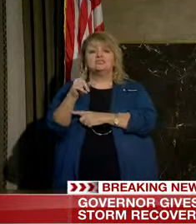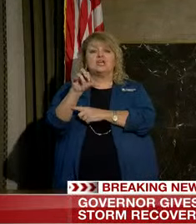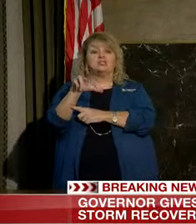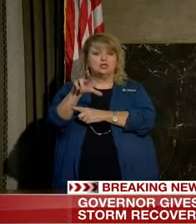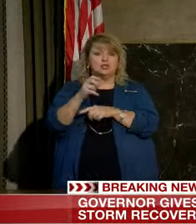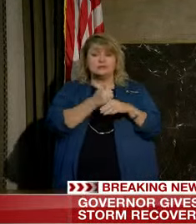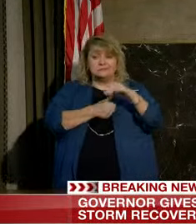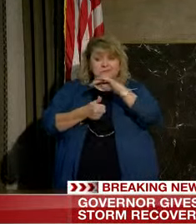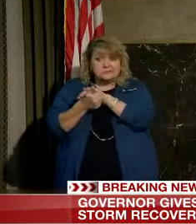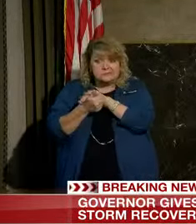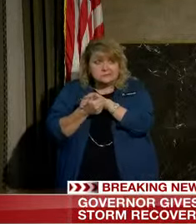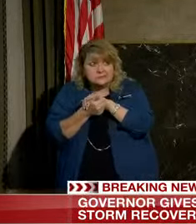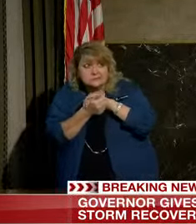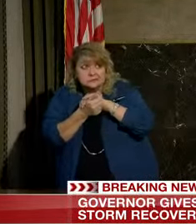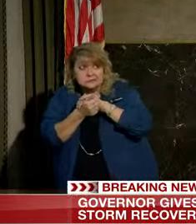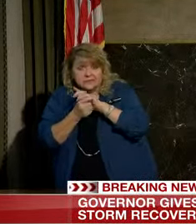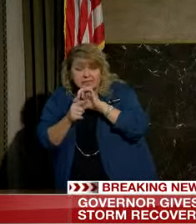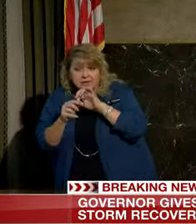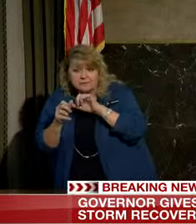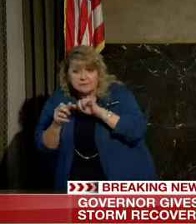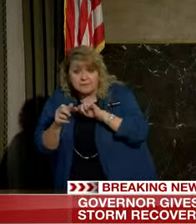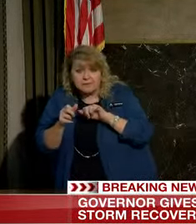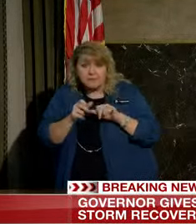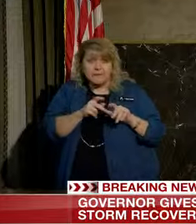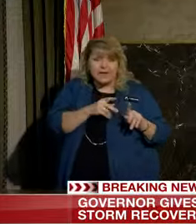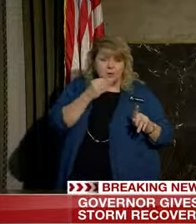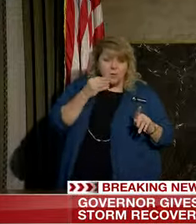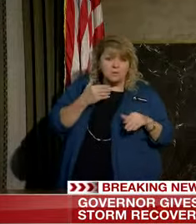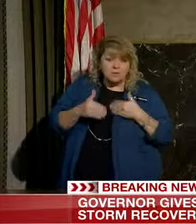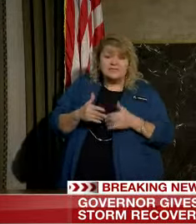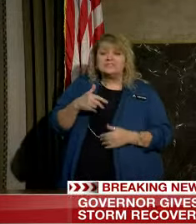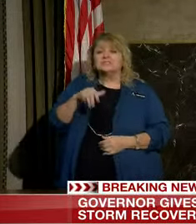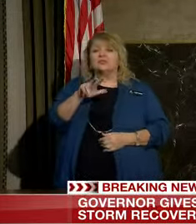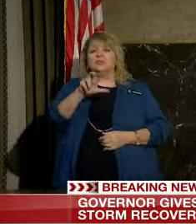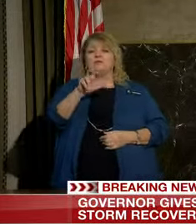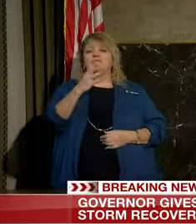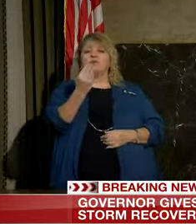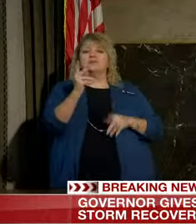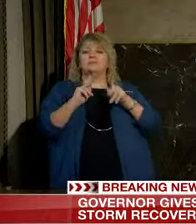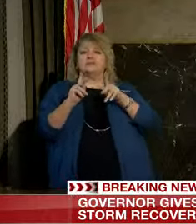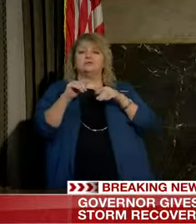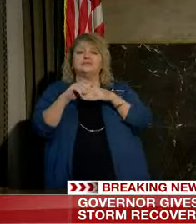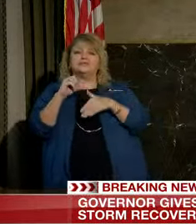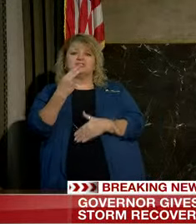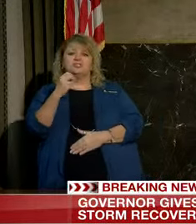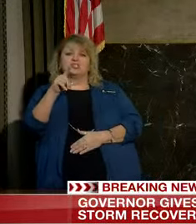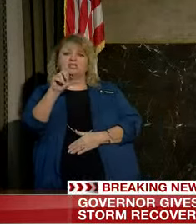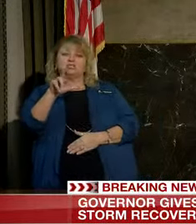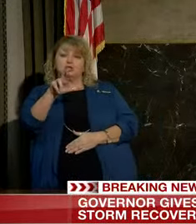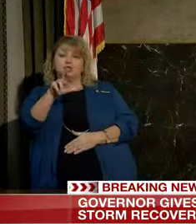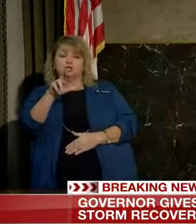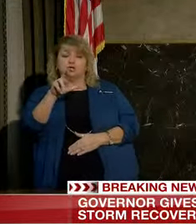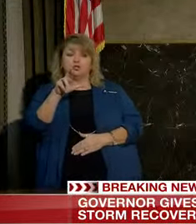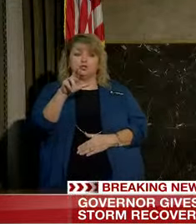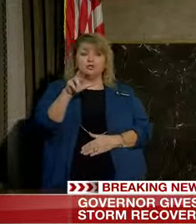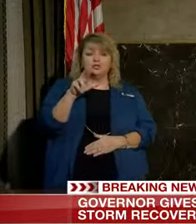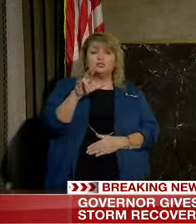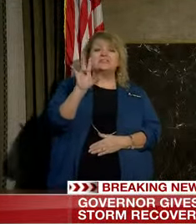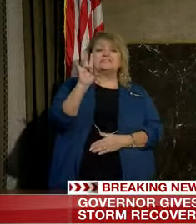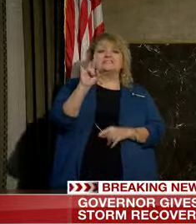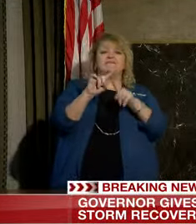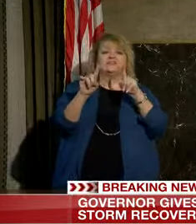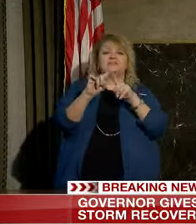home. As of this morning, there were still 314 people being sheltered in 7 shelters